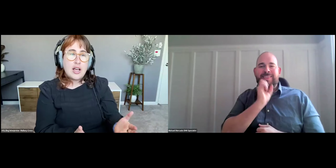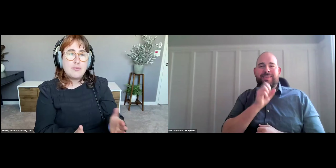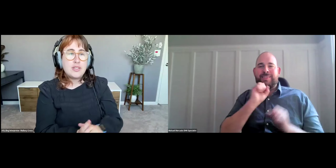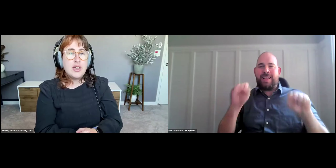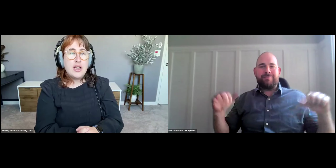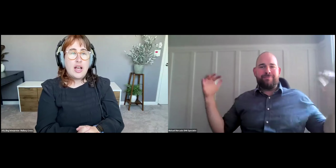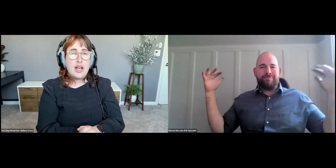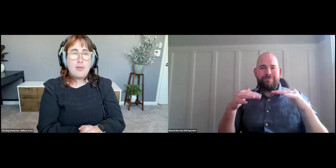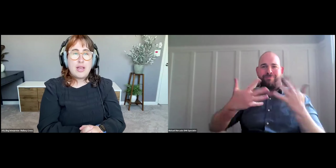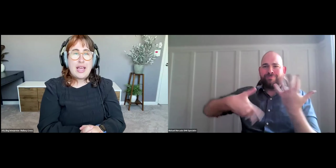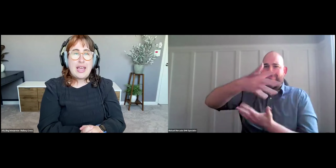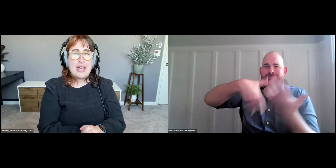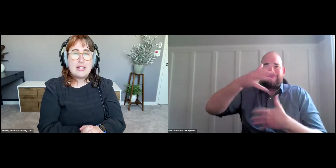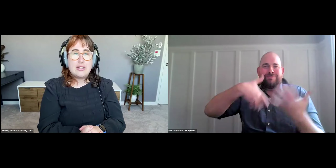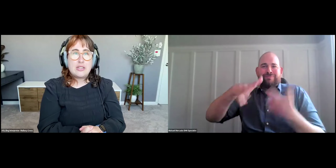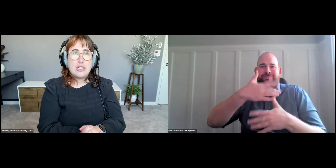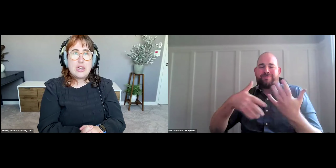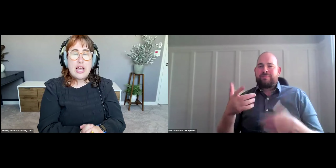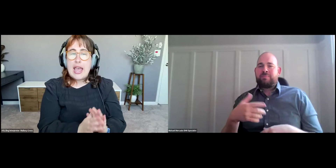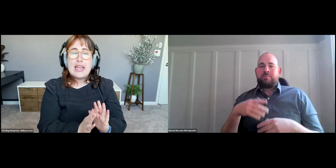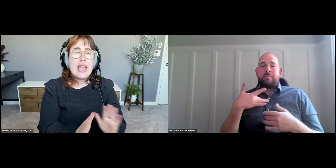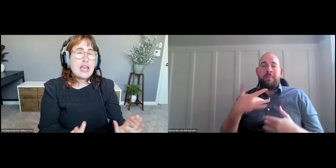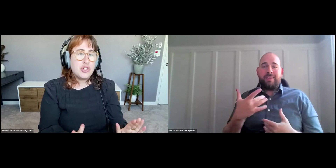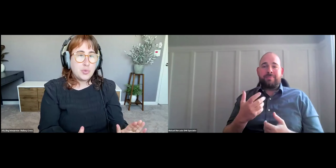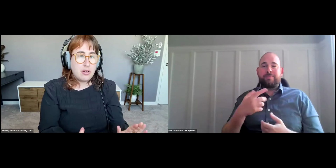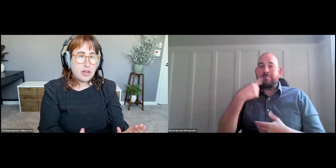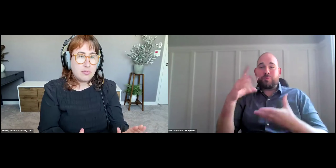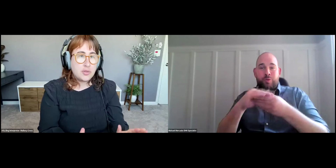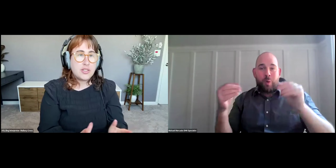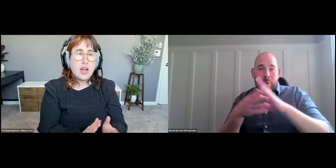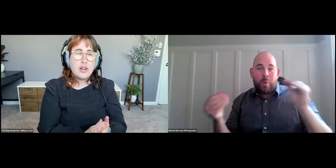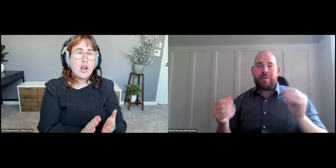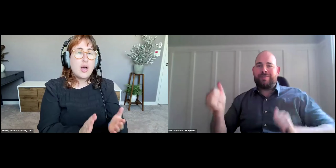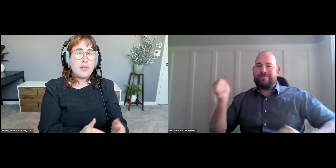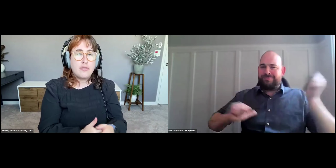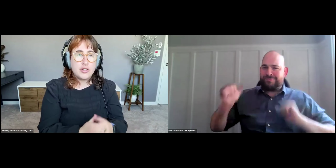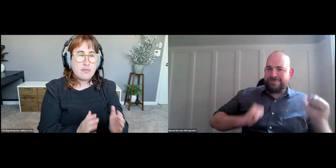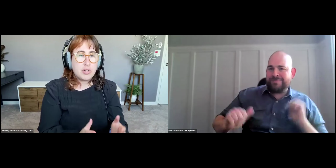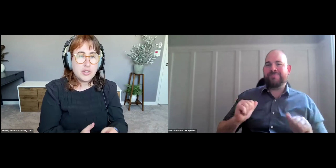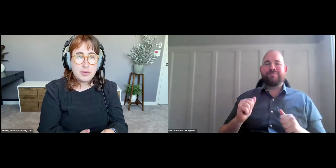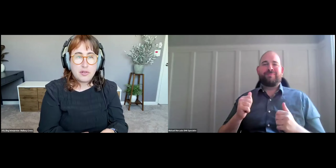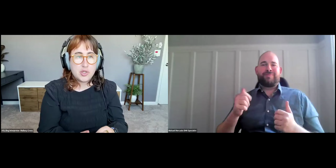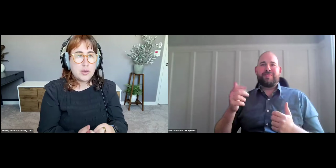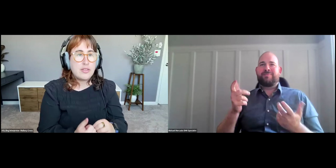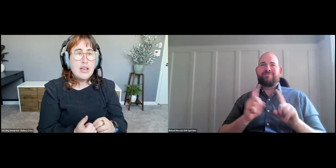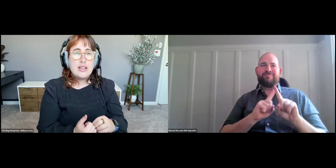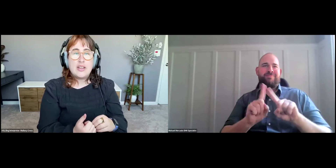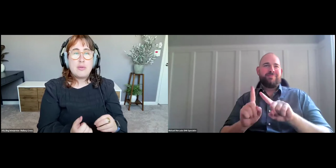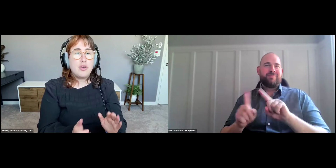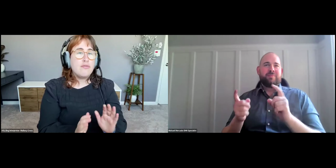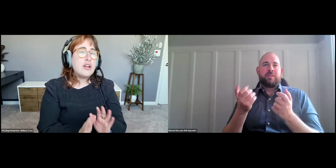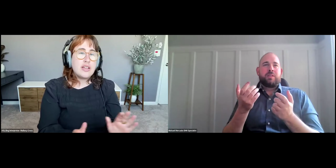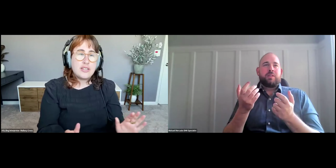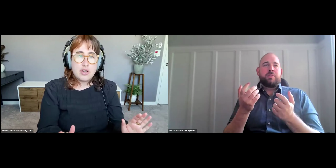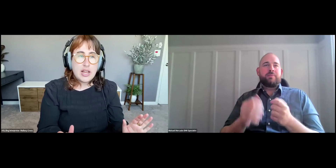deaf clubs, and any age is welcome. So it's not uncommon for a deaf person to be friends with